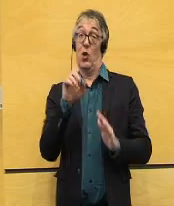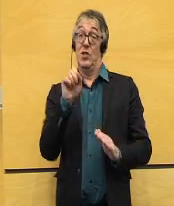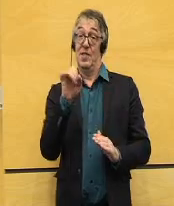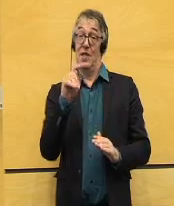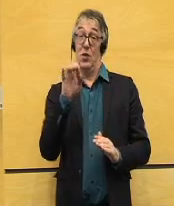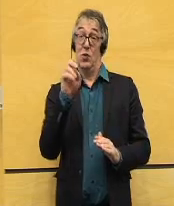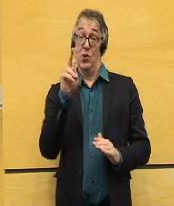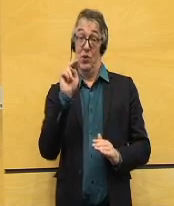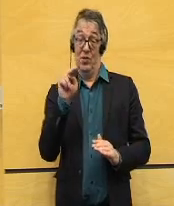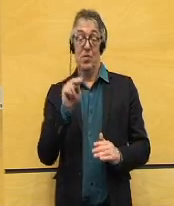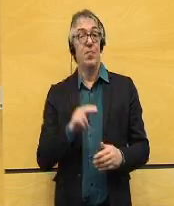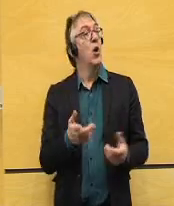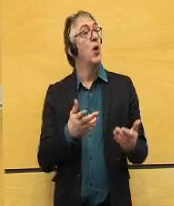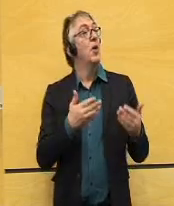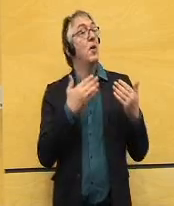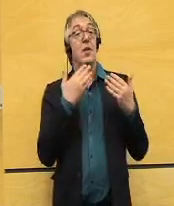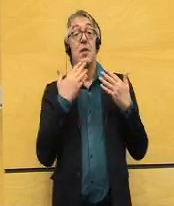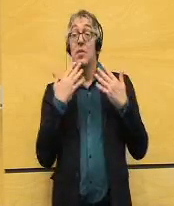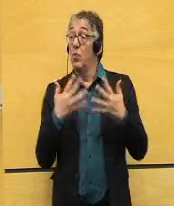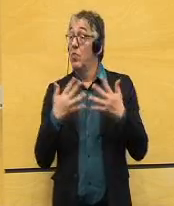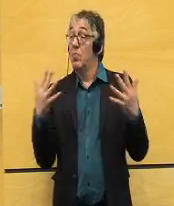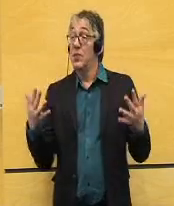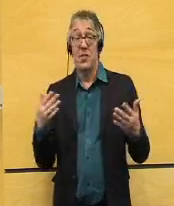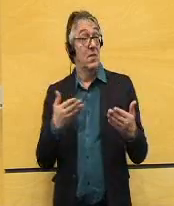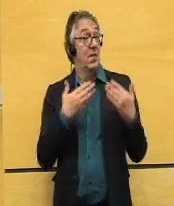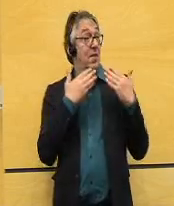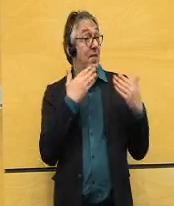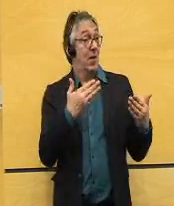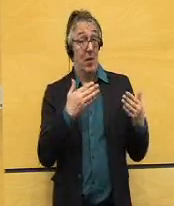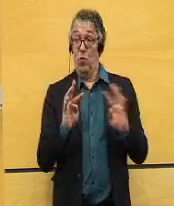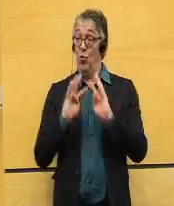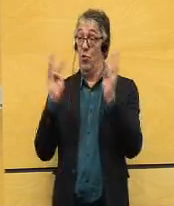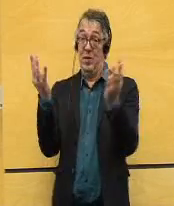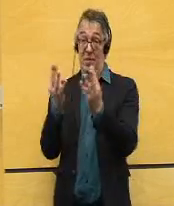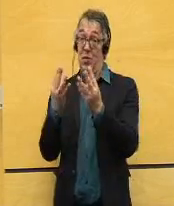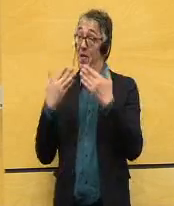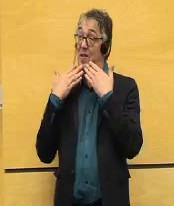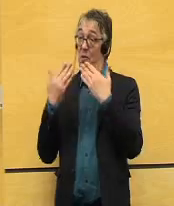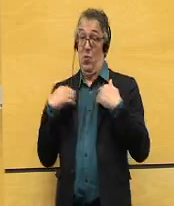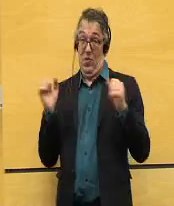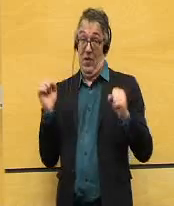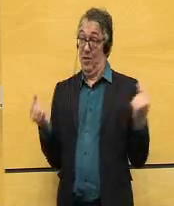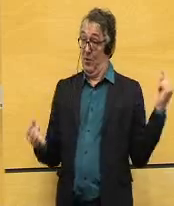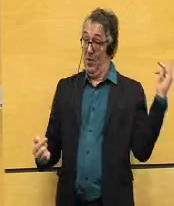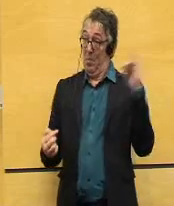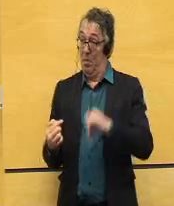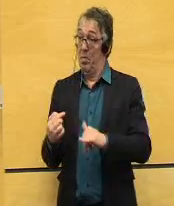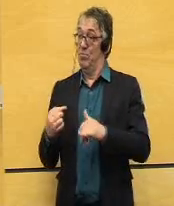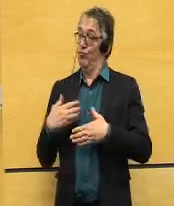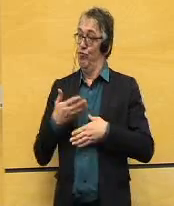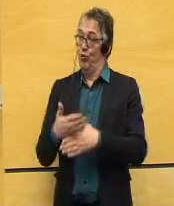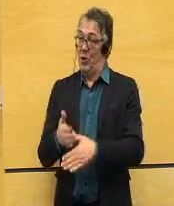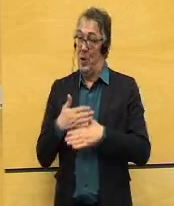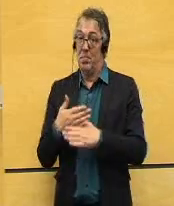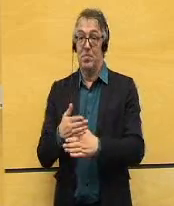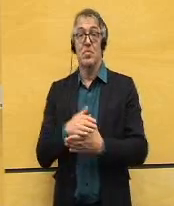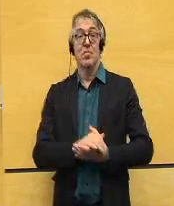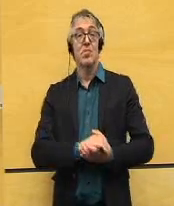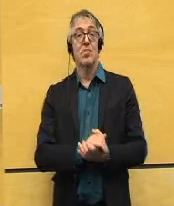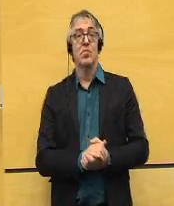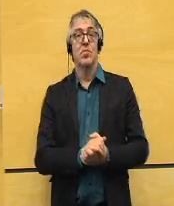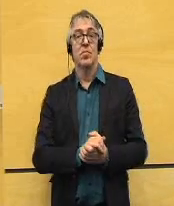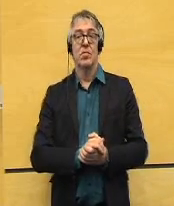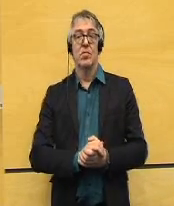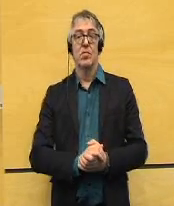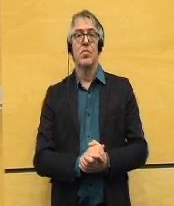Distinguished members of the committee, thank you very much for the opportunity to come here and learn and share. I'd like to address particularly